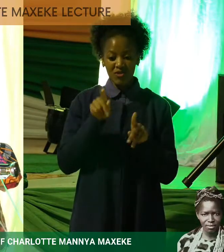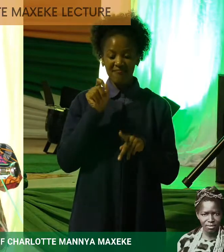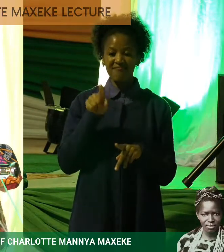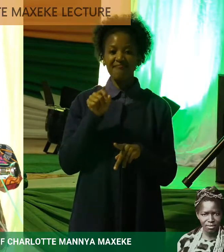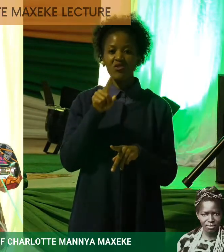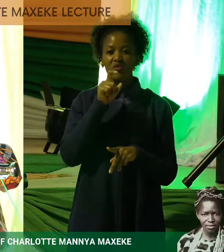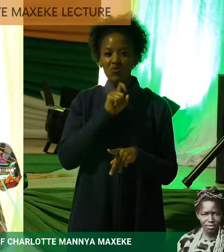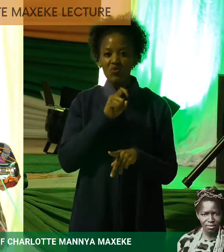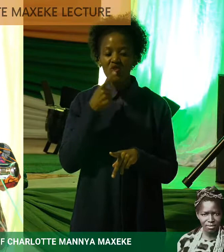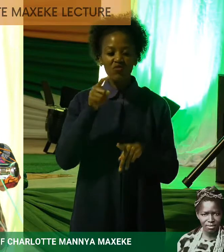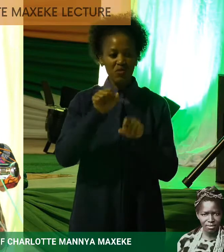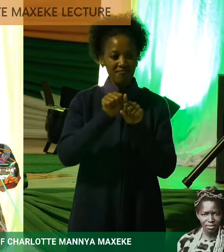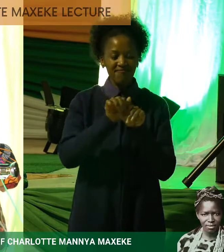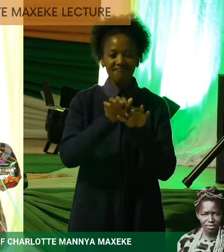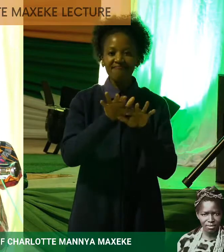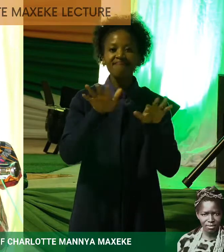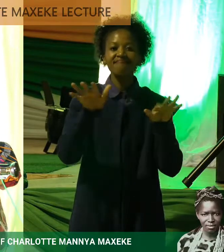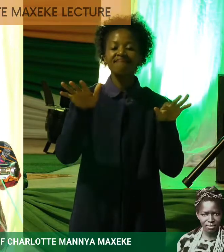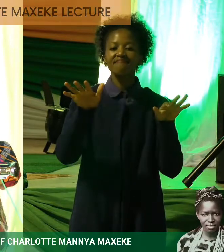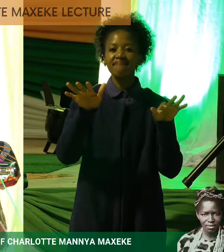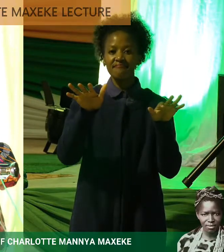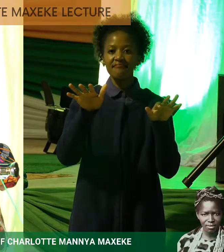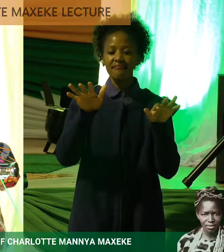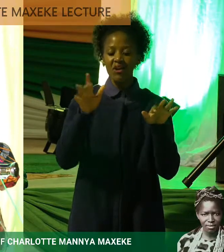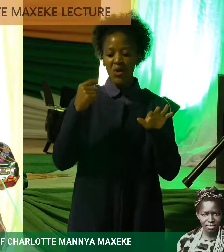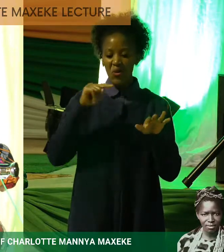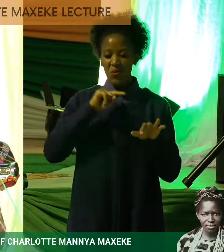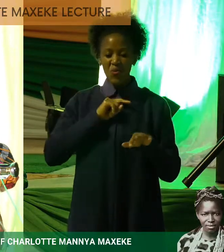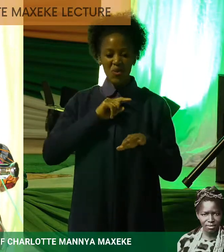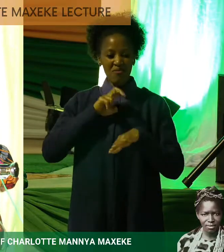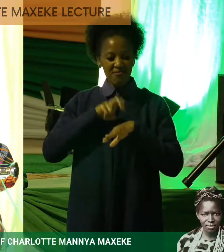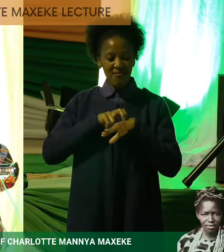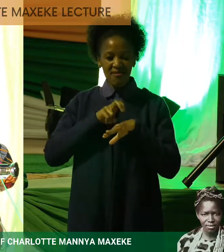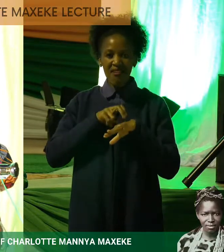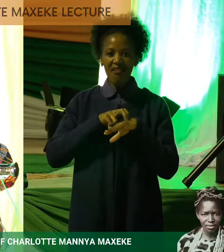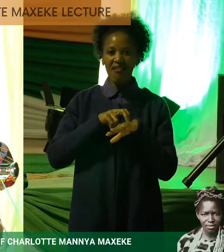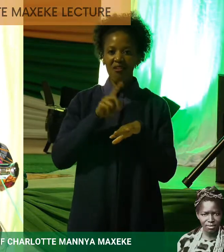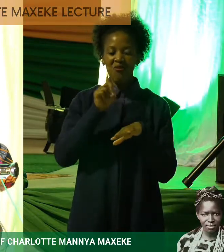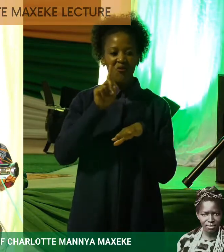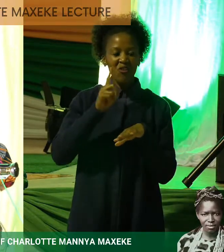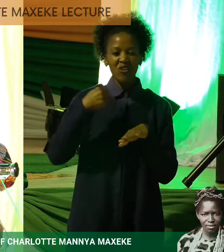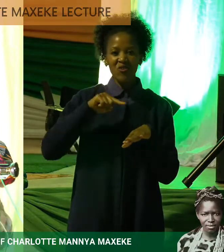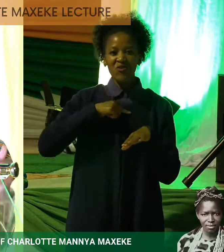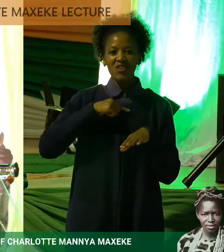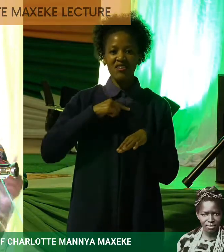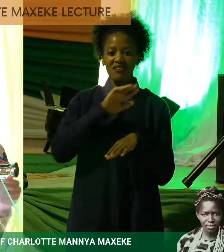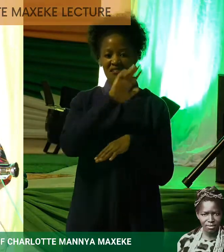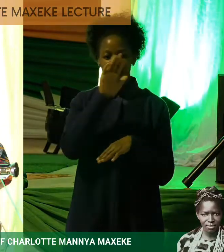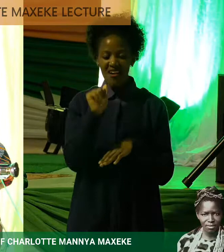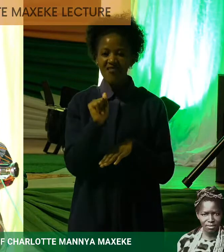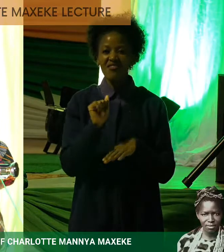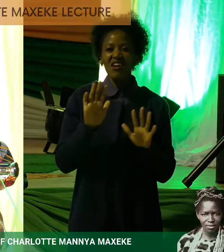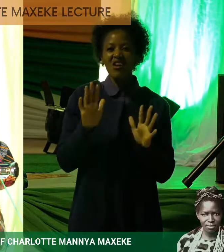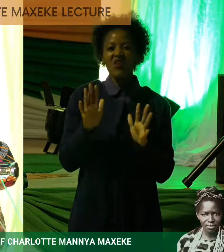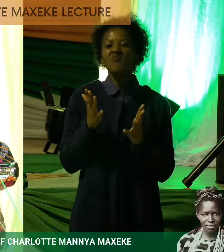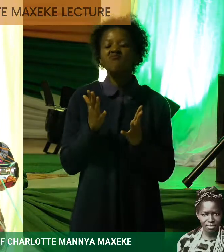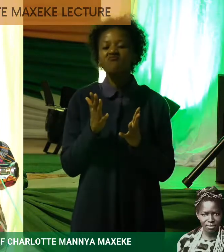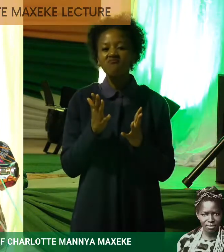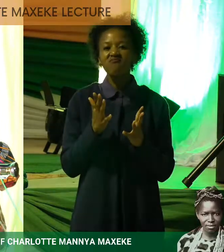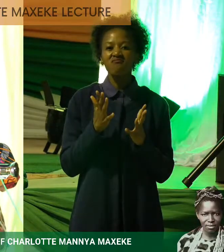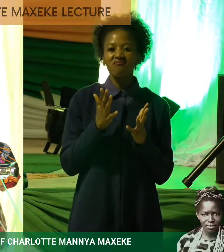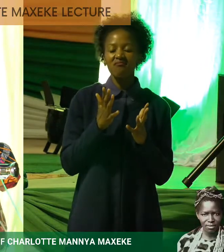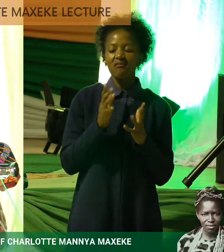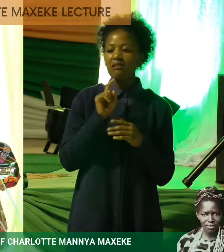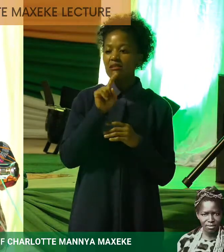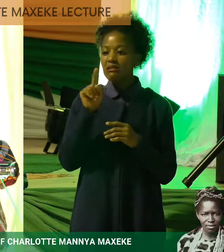spread that message, to make a noise about what we need, the Africa that we want, the Africa that all those